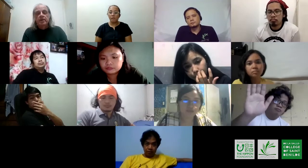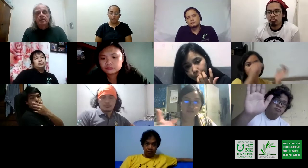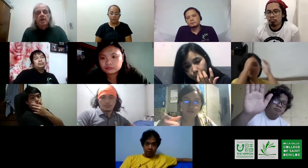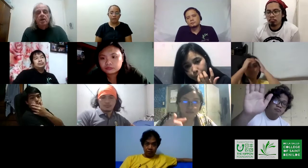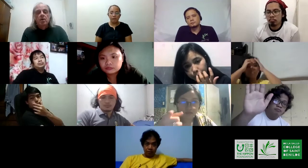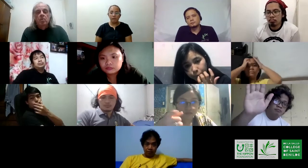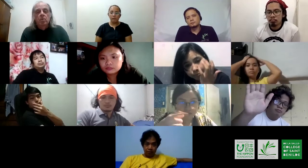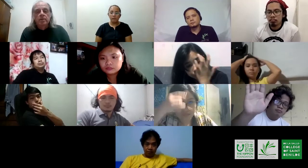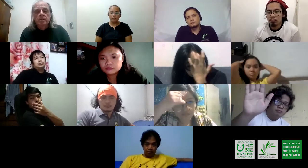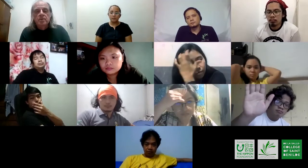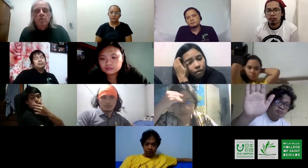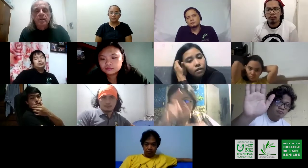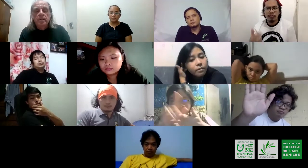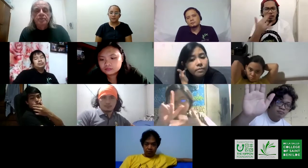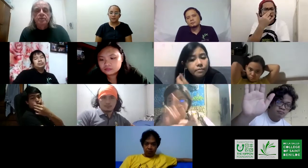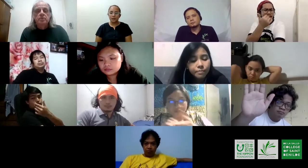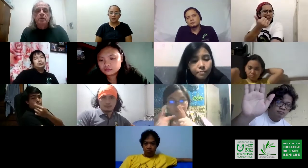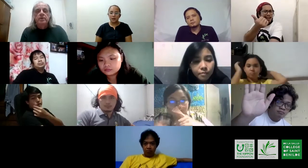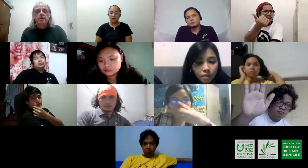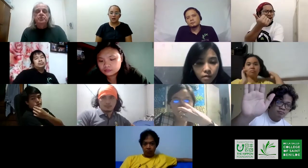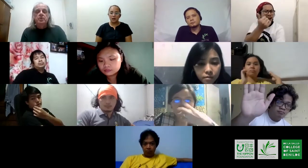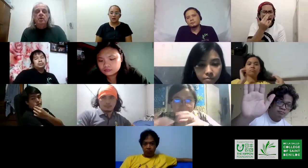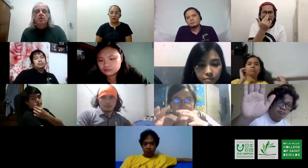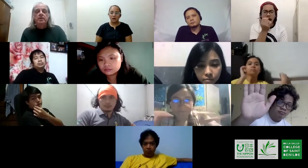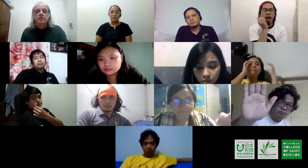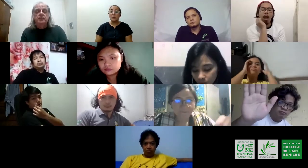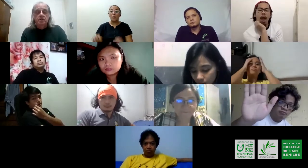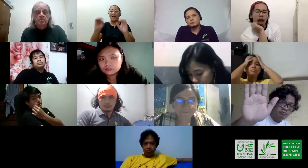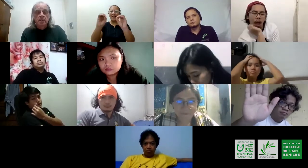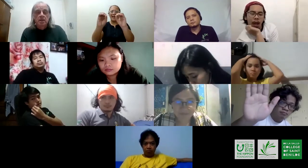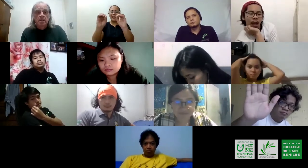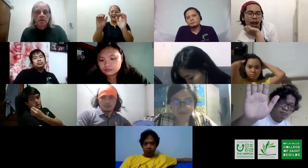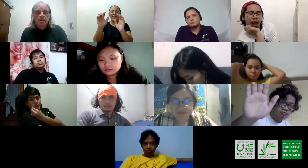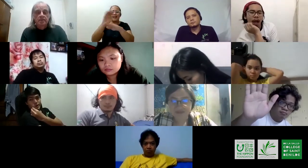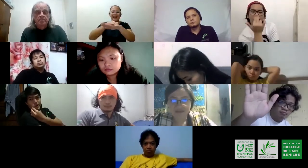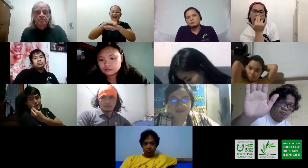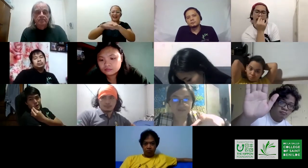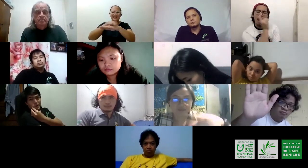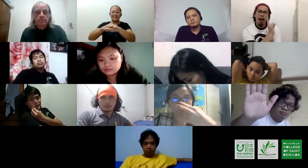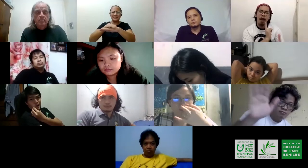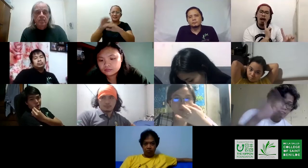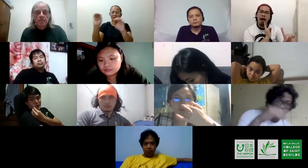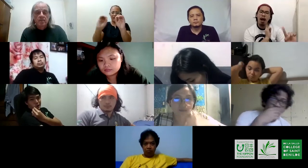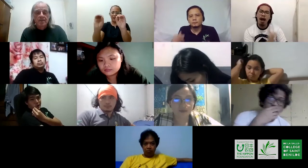Okay, but there's no English at all in this.